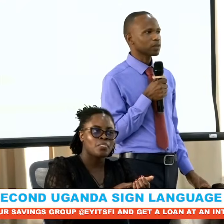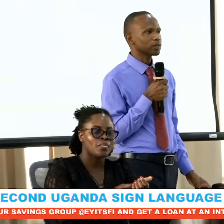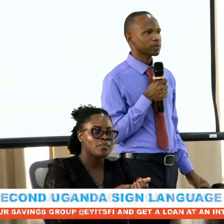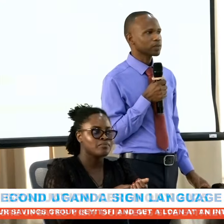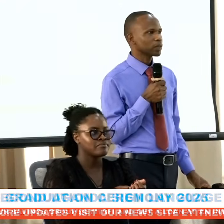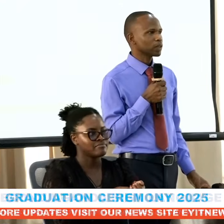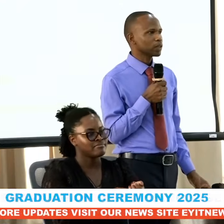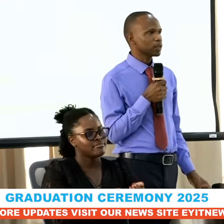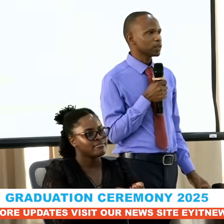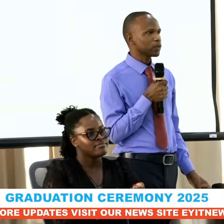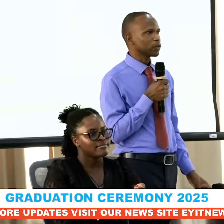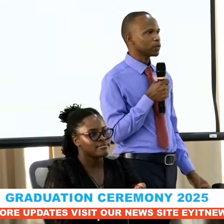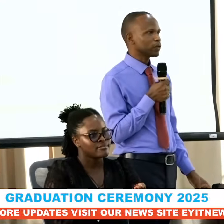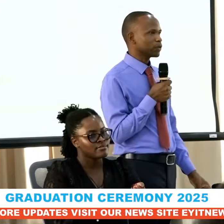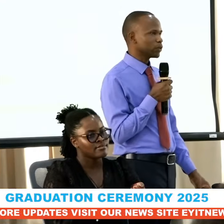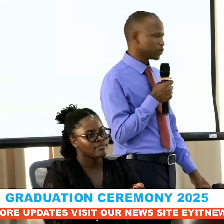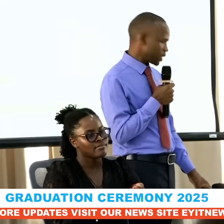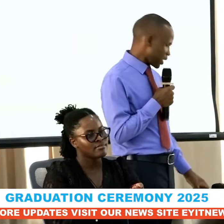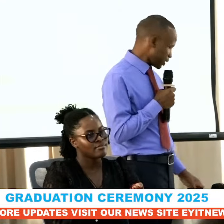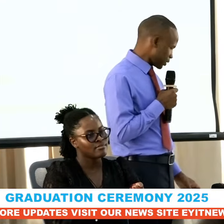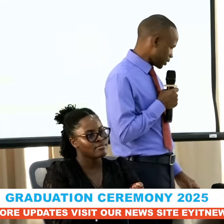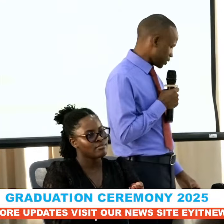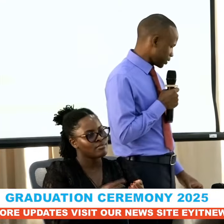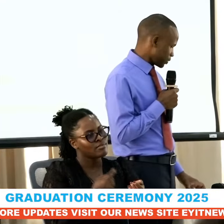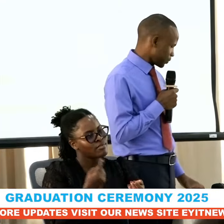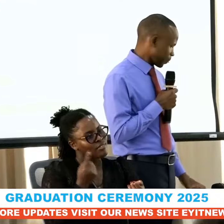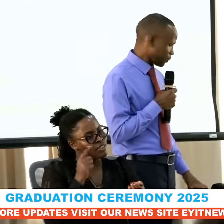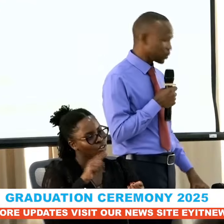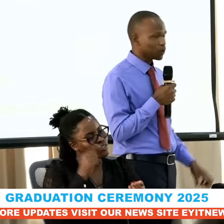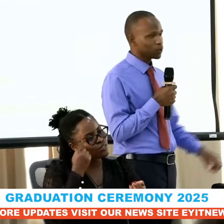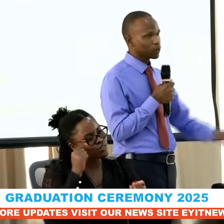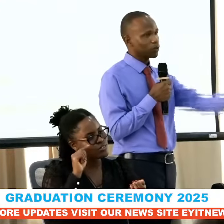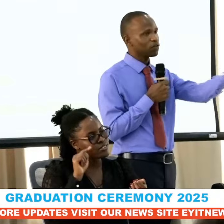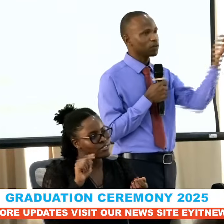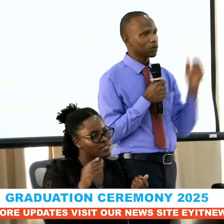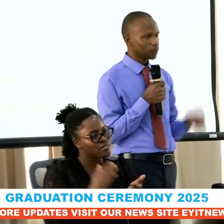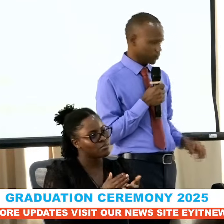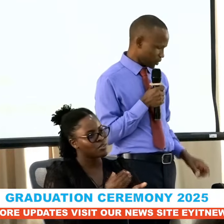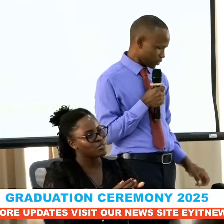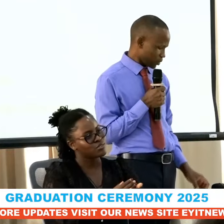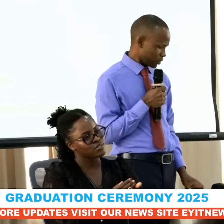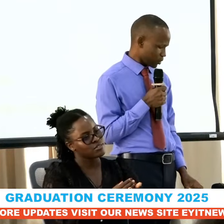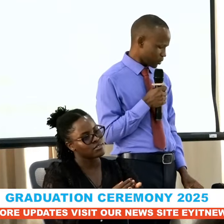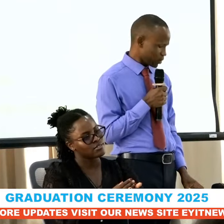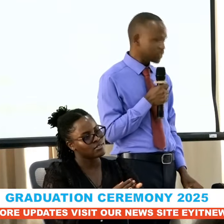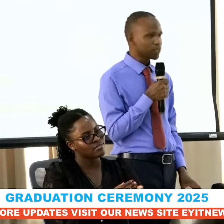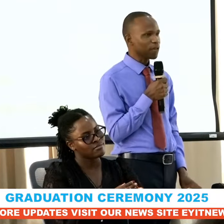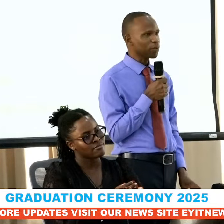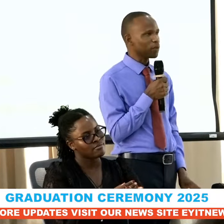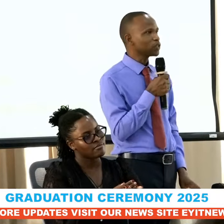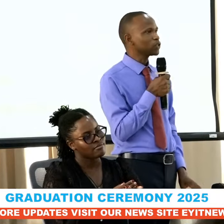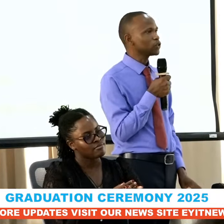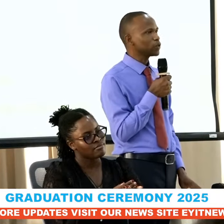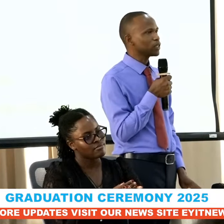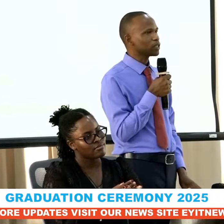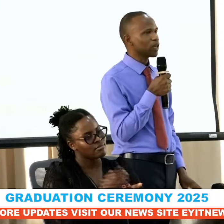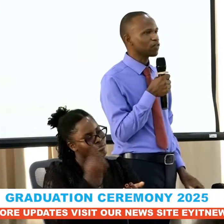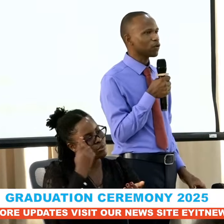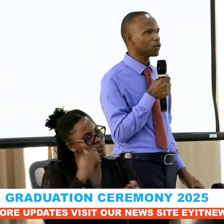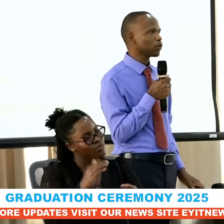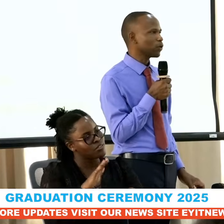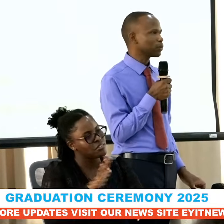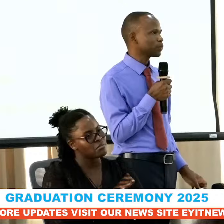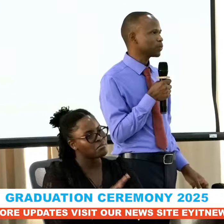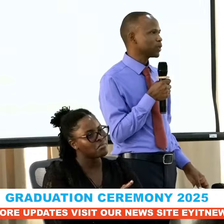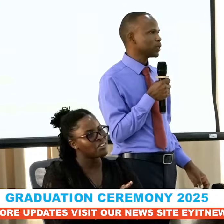Okay. So you realize that because of this time, most students have